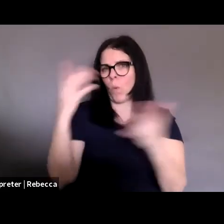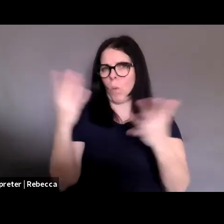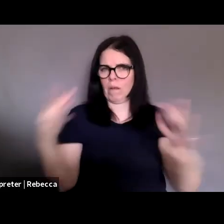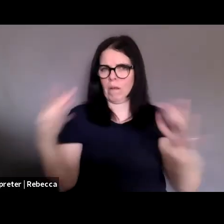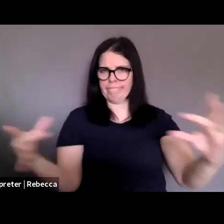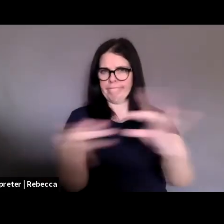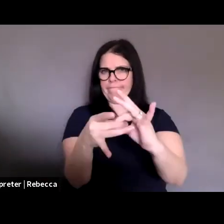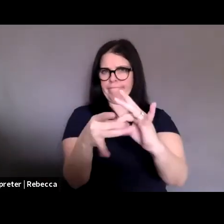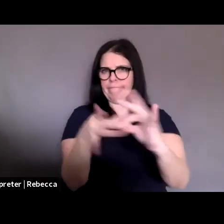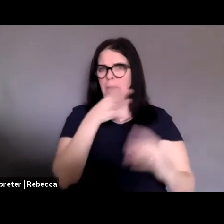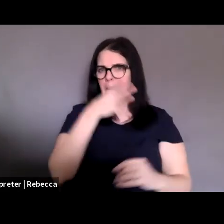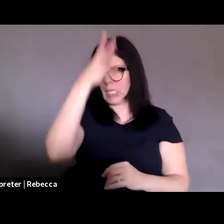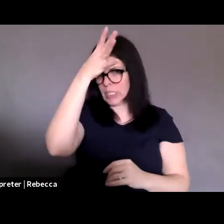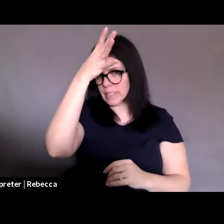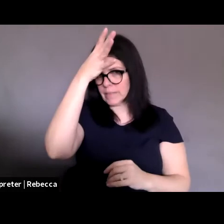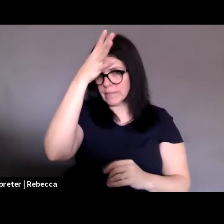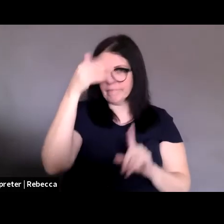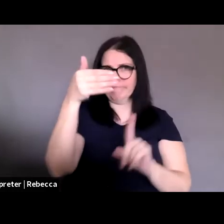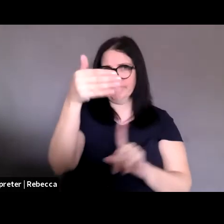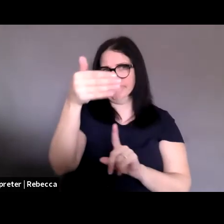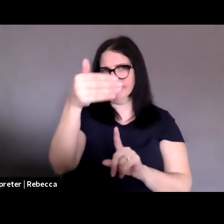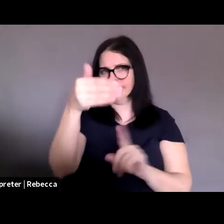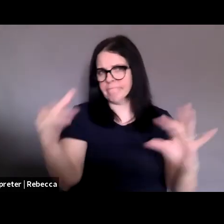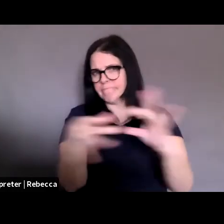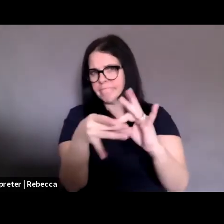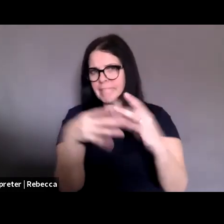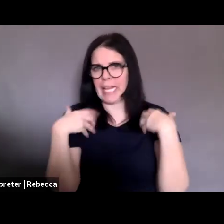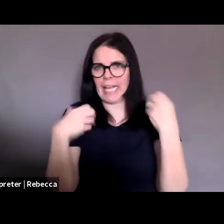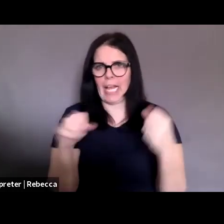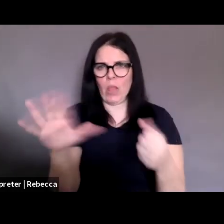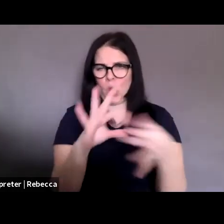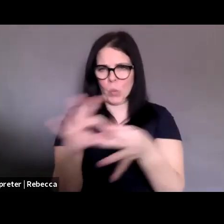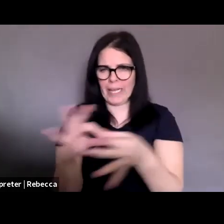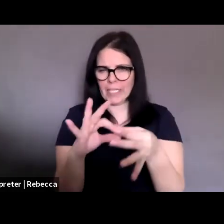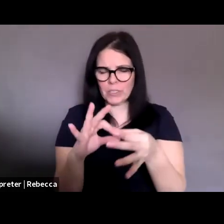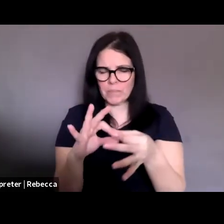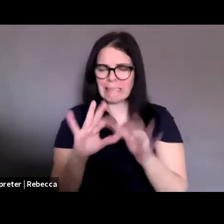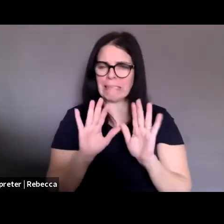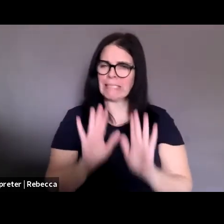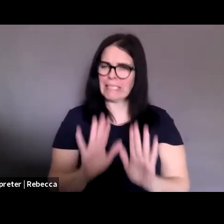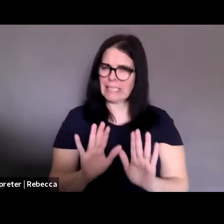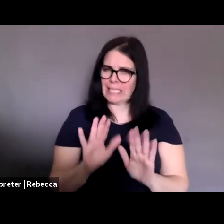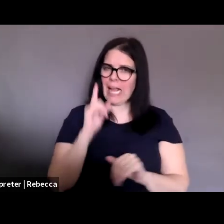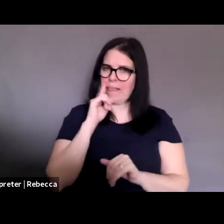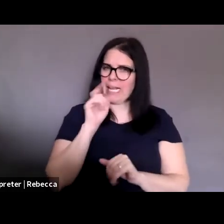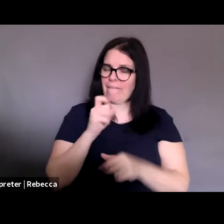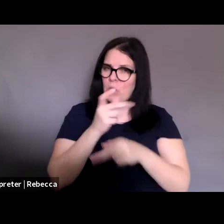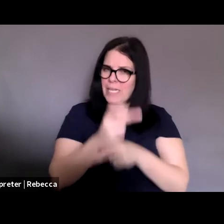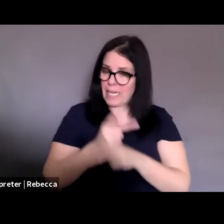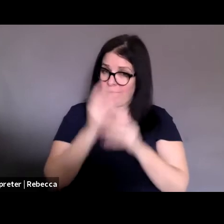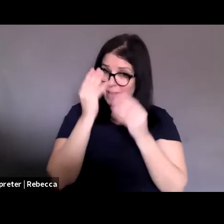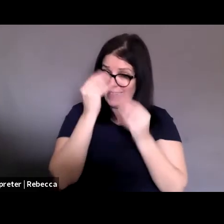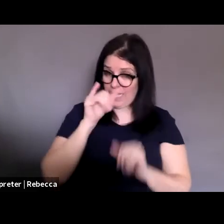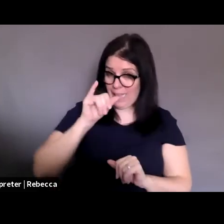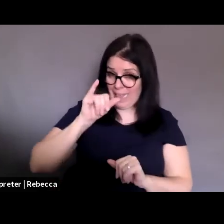relationships sometime in the future. I think we all need to think very carefully here about whether or not this is